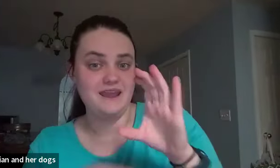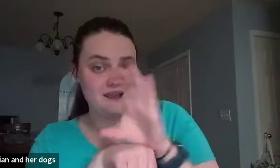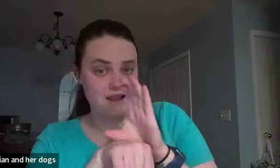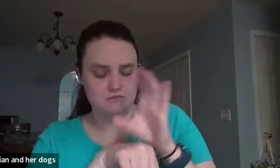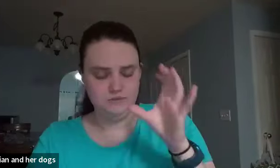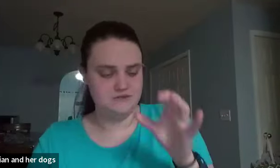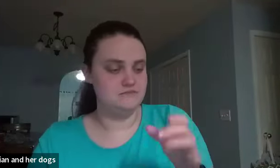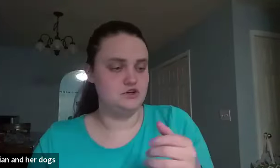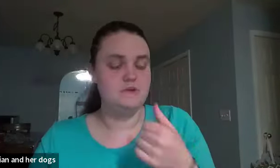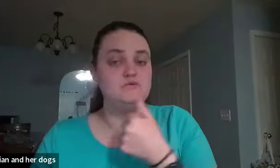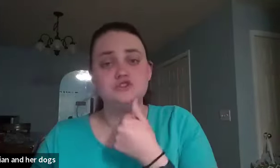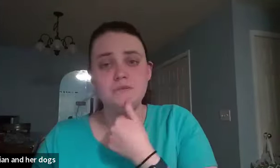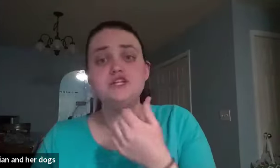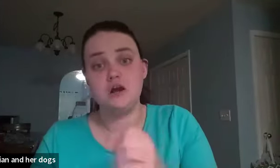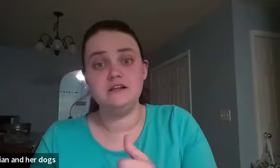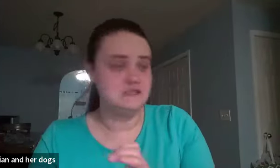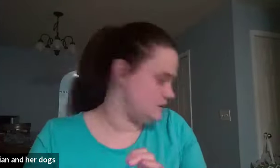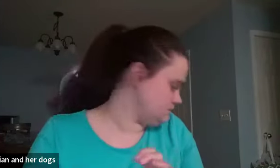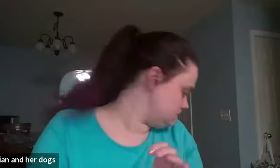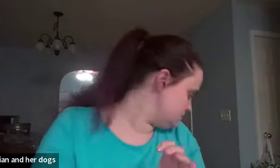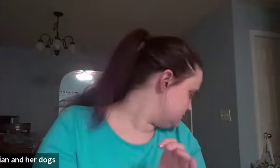Strawberry. Oops. Strawberry. Well, strawberry chocolate is a thing.